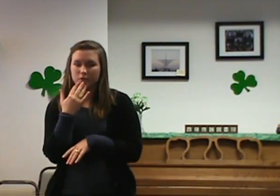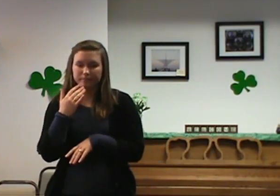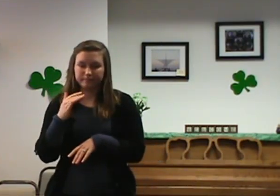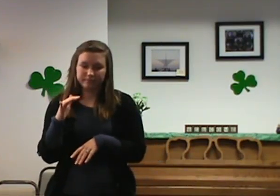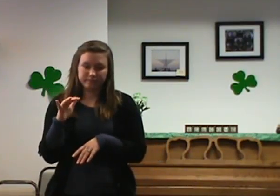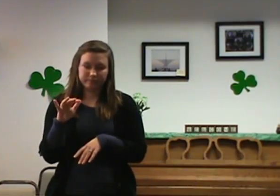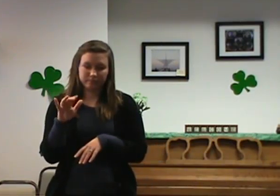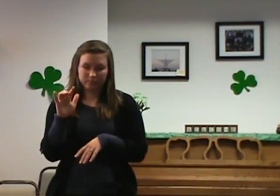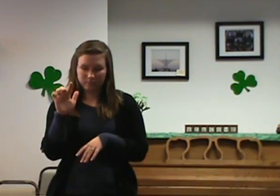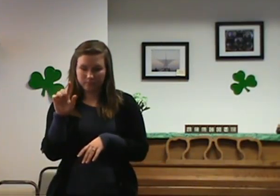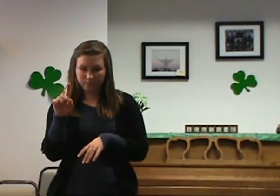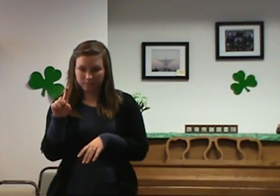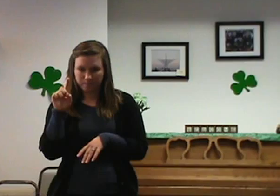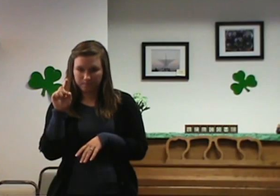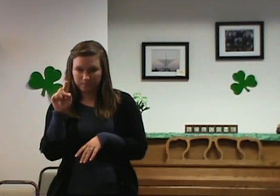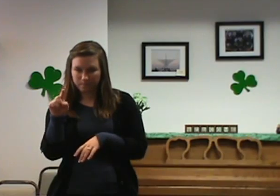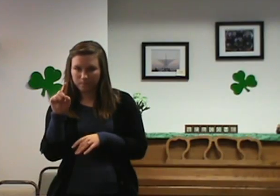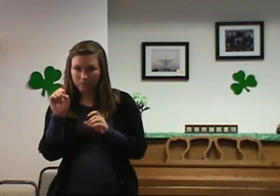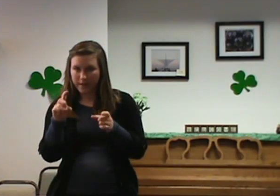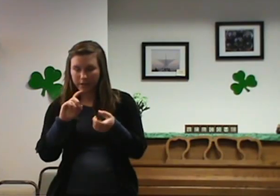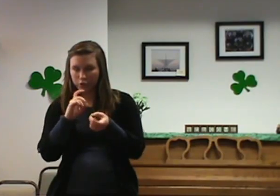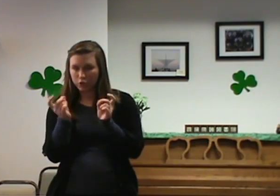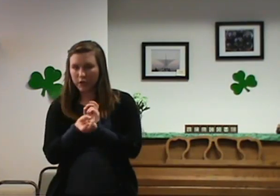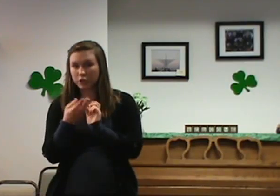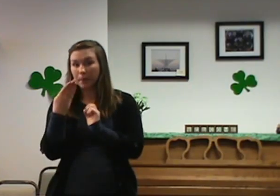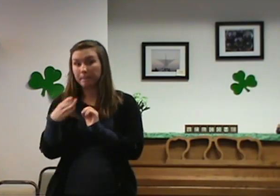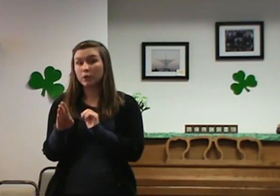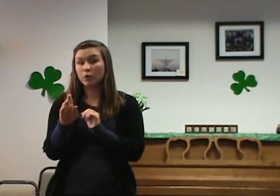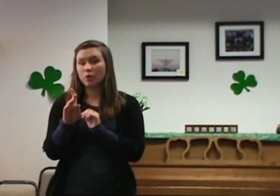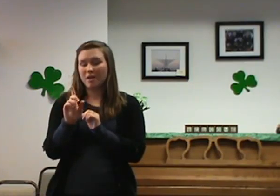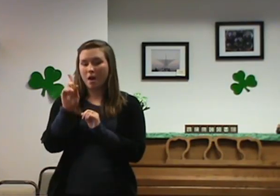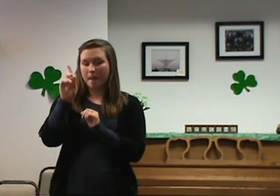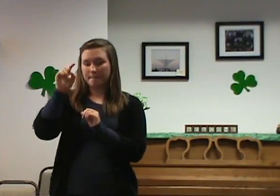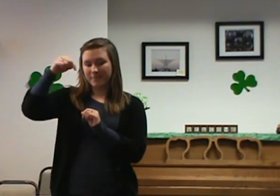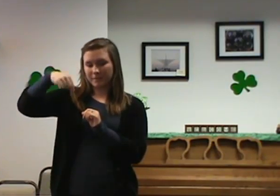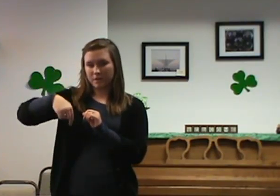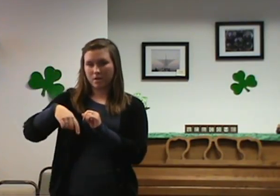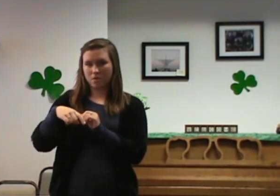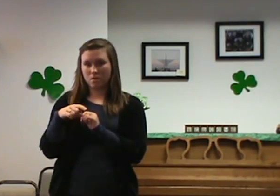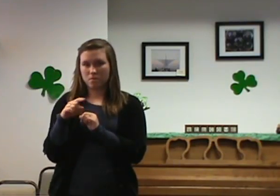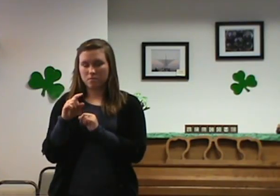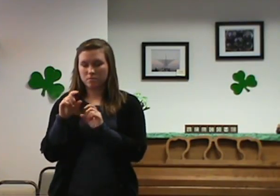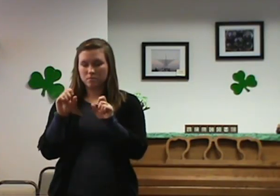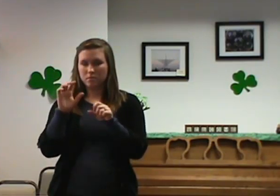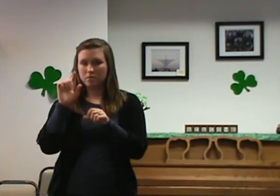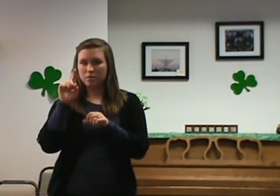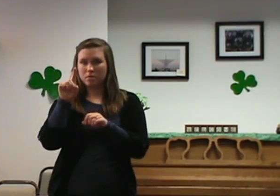strictly by pressing the arrow, the blue arrows up and down, and it will just cycle